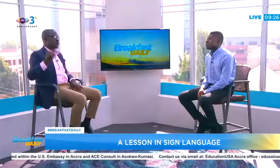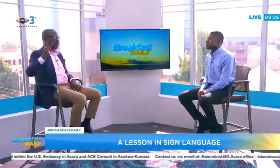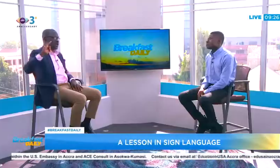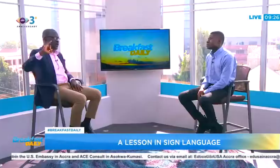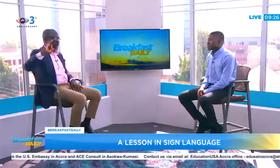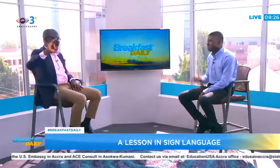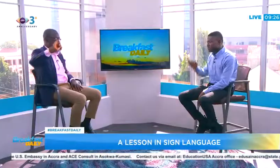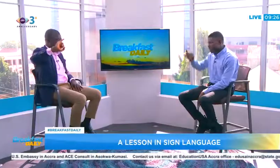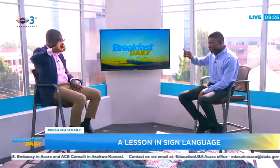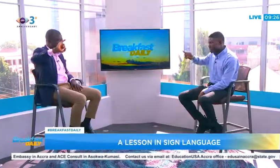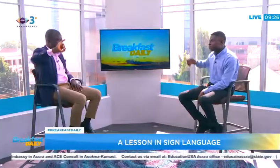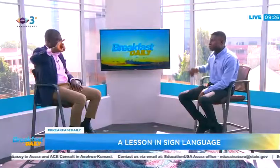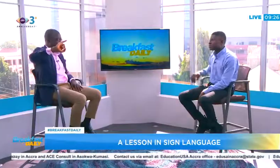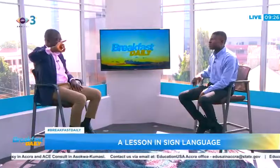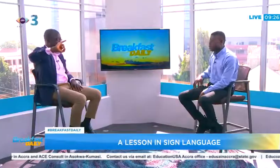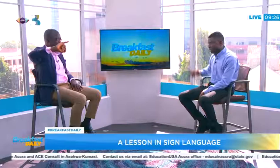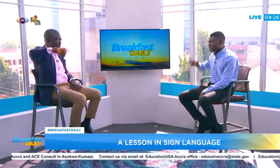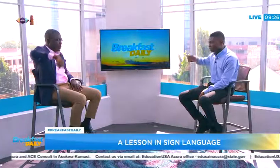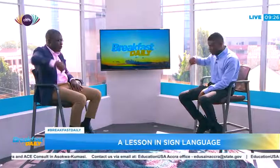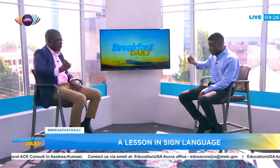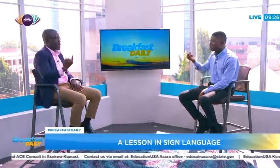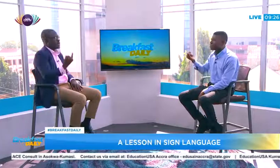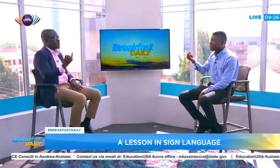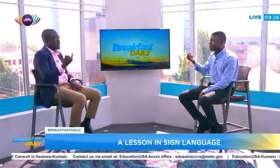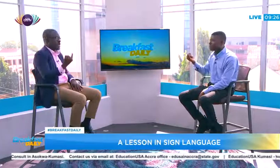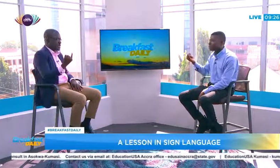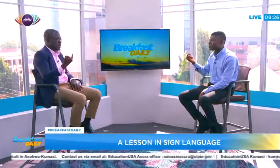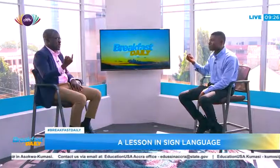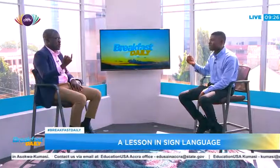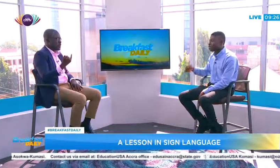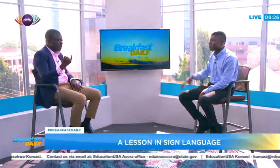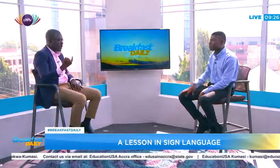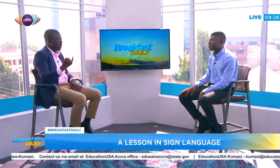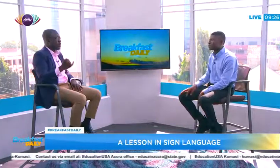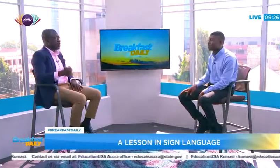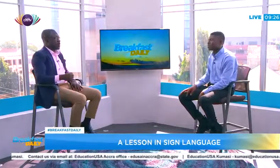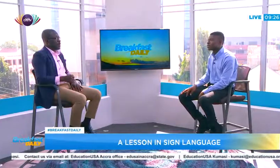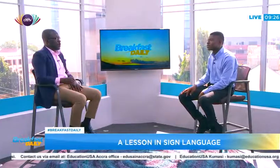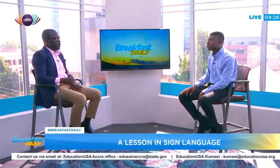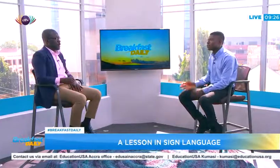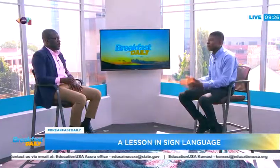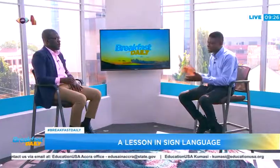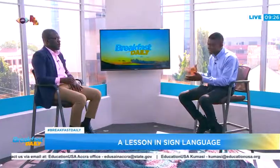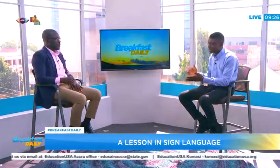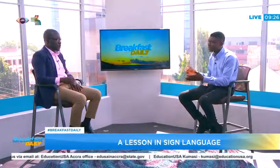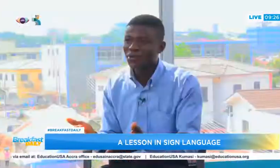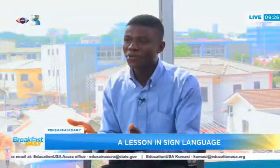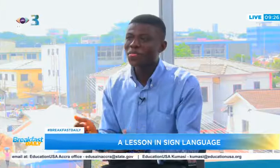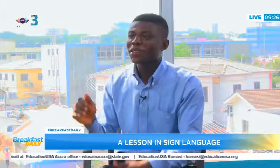start with the J. I And and then- do this. Yeah. And that's J. Yeah. Okay. Yeah. Wow. So let's start again. No? Okay, let's start.